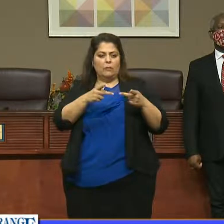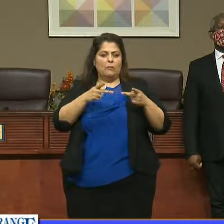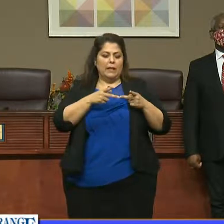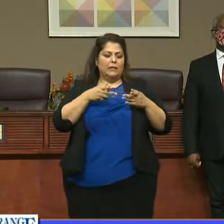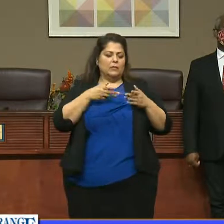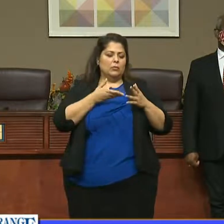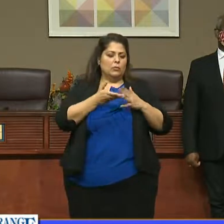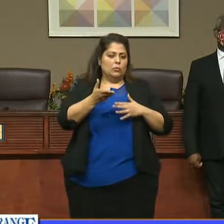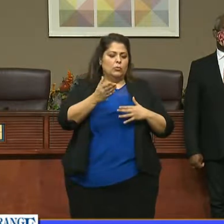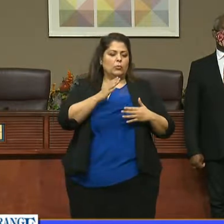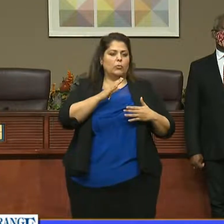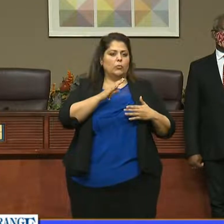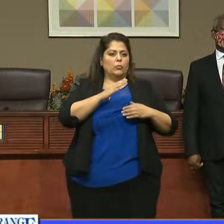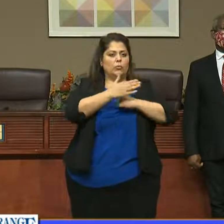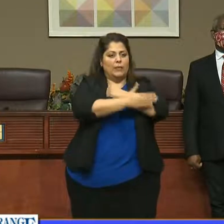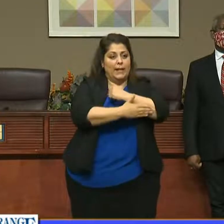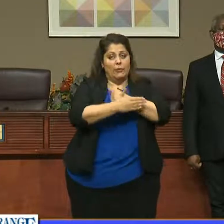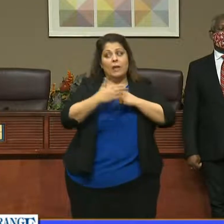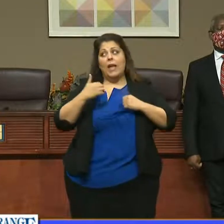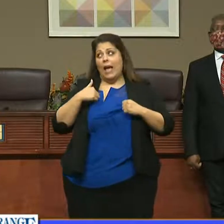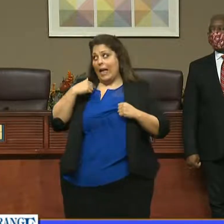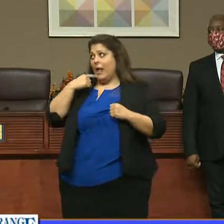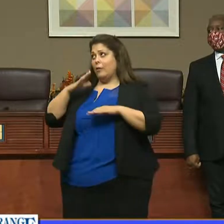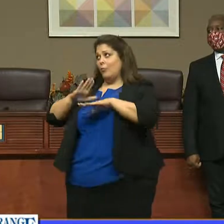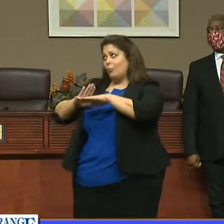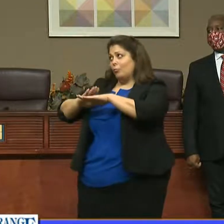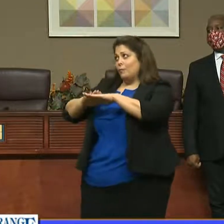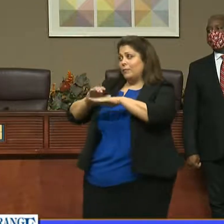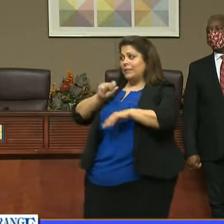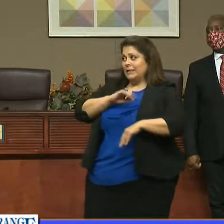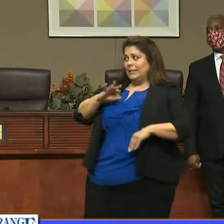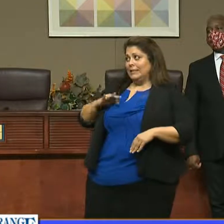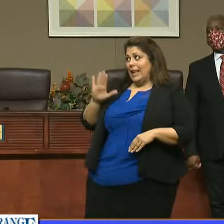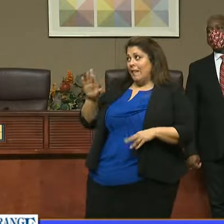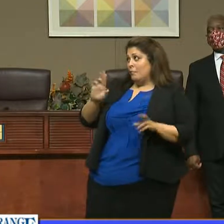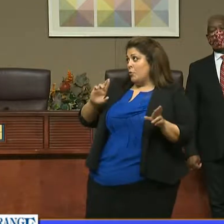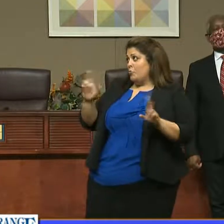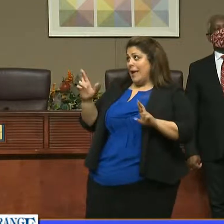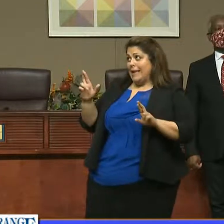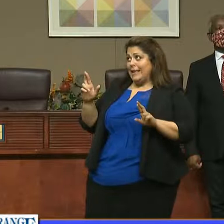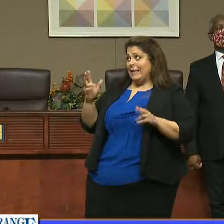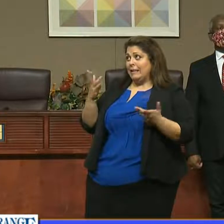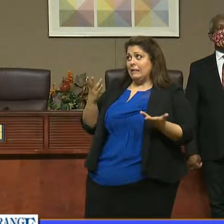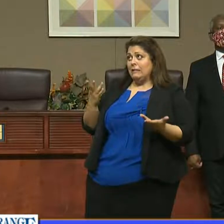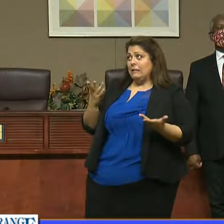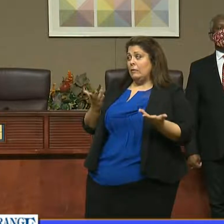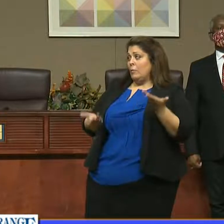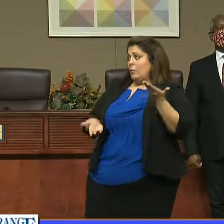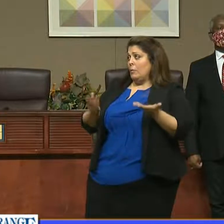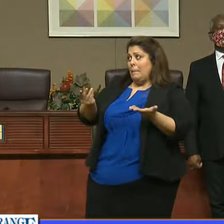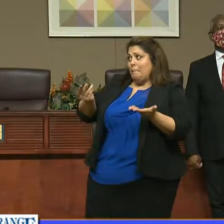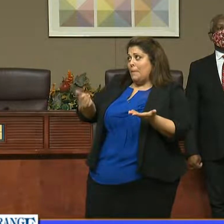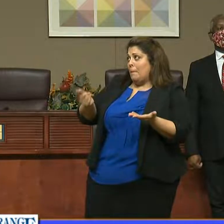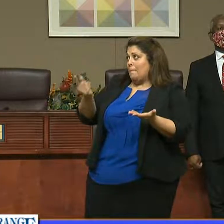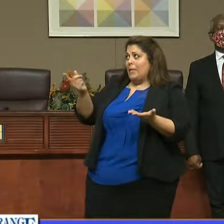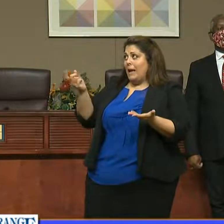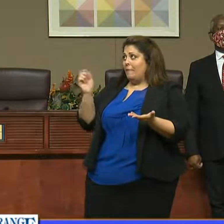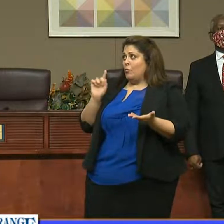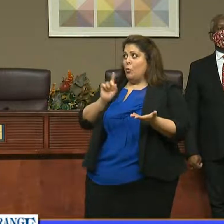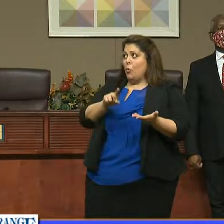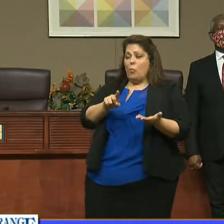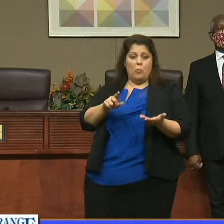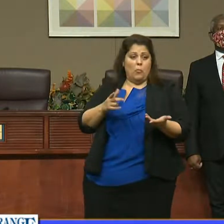have instructed our staff to be ready in a drip of a dime to be able to do it. So we have that